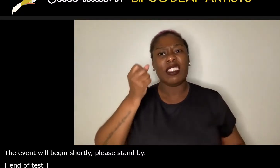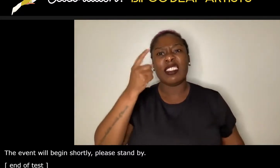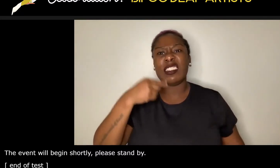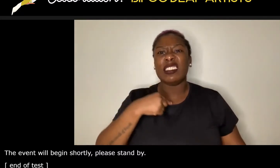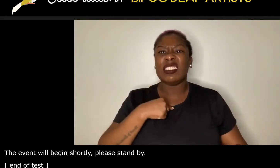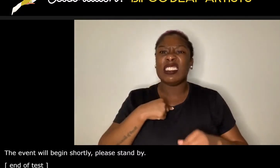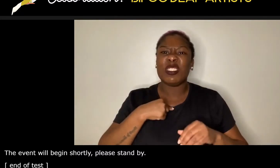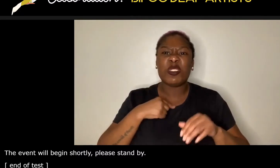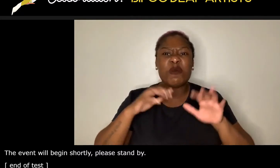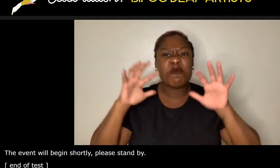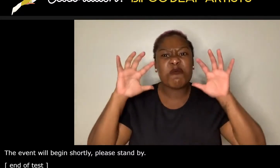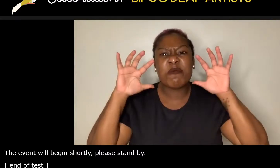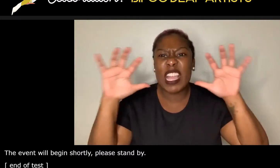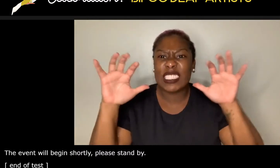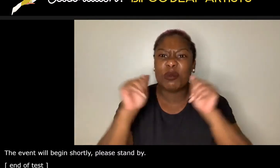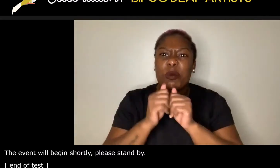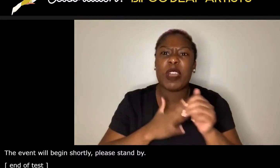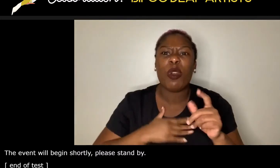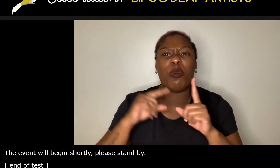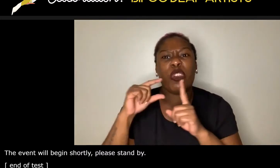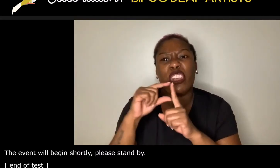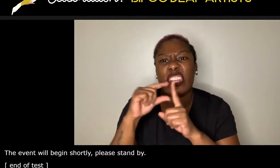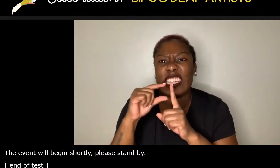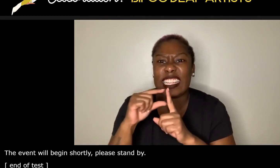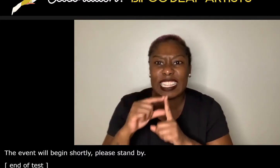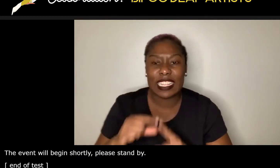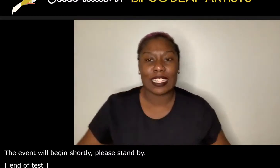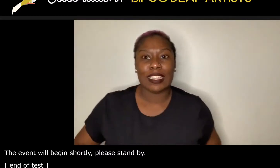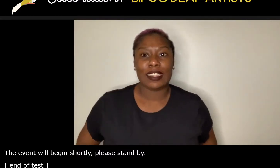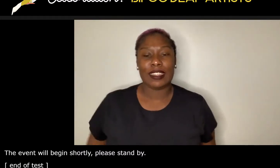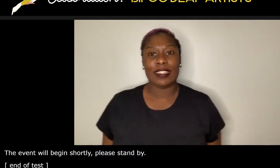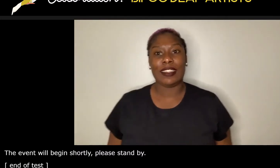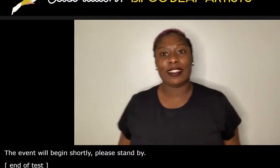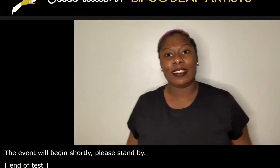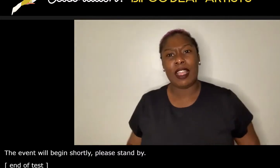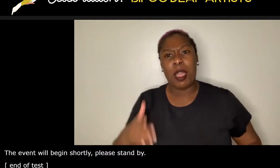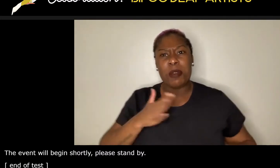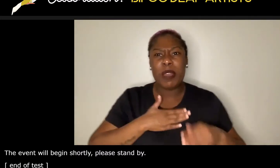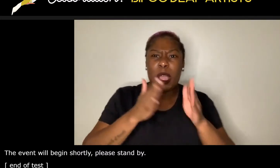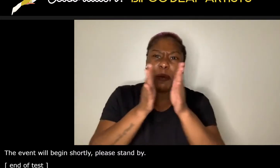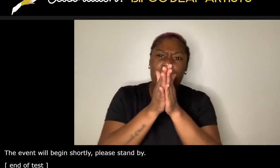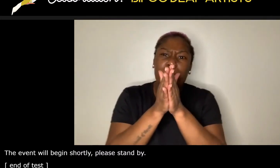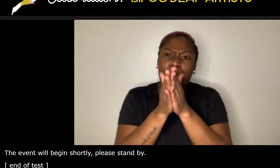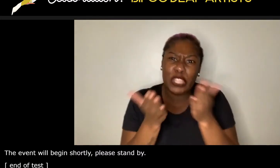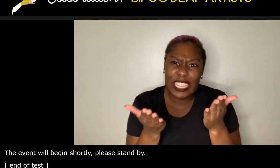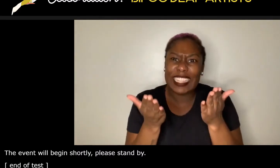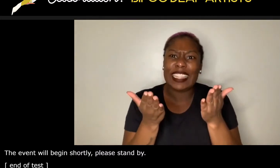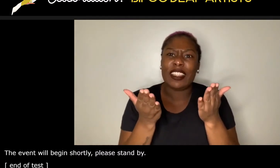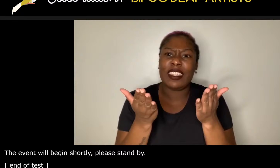I look soft, but I'm a beast with my words.